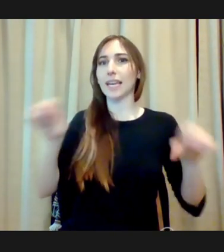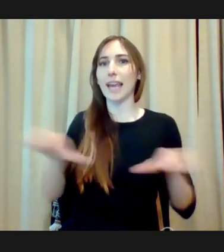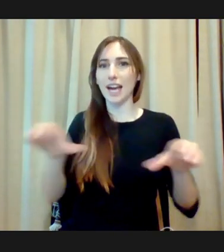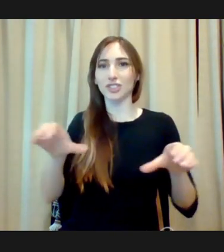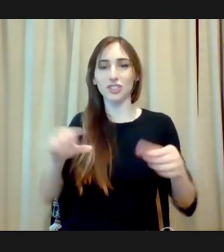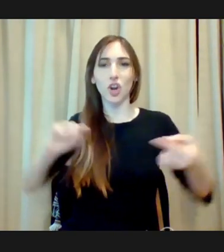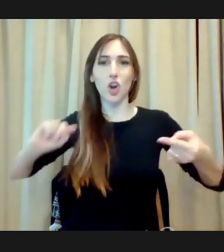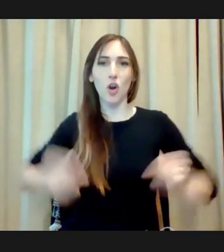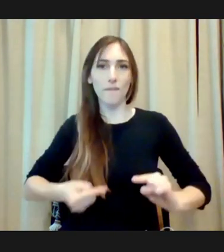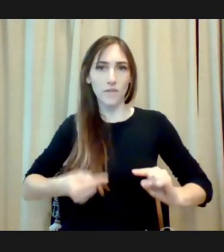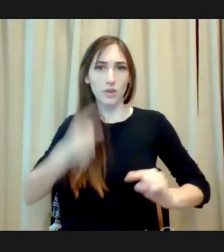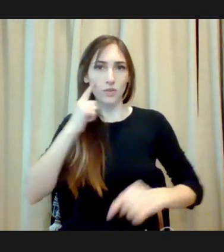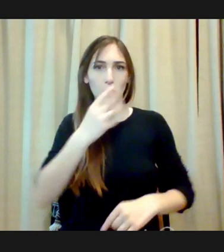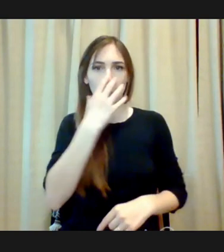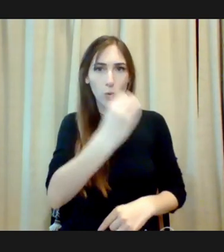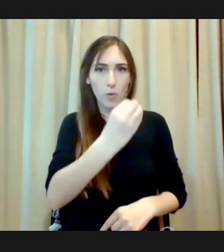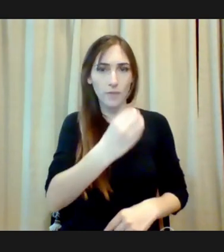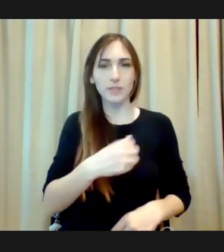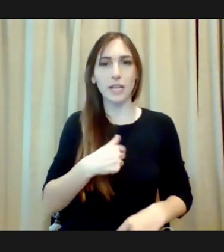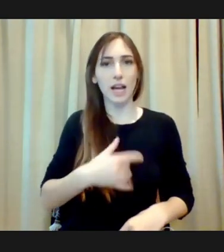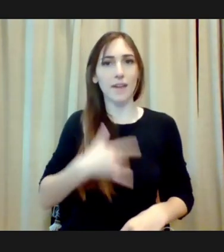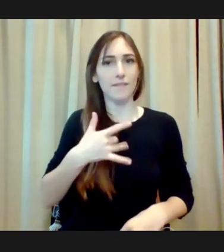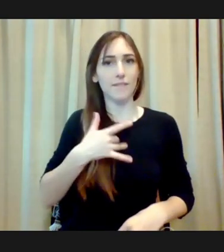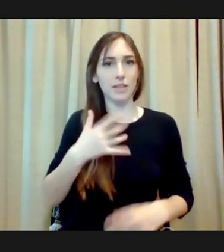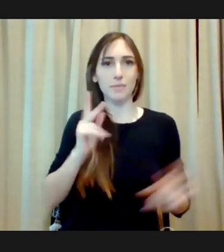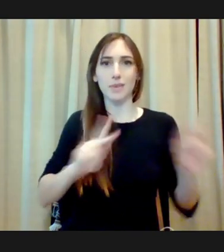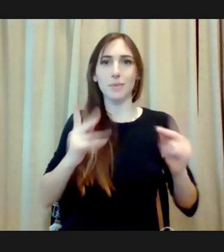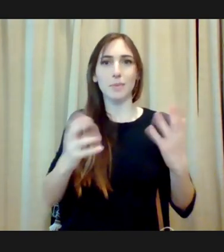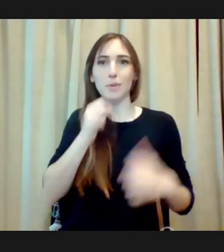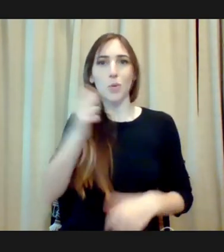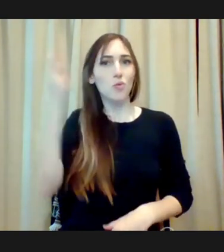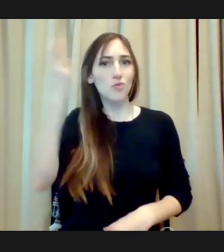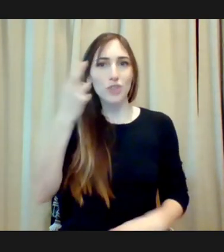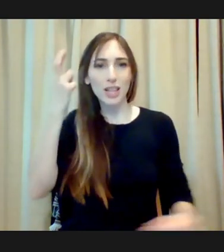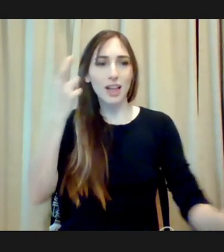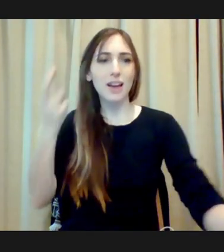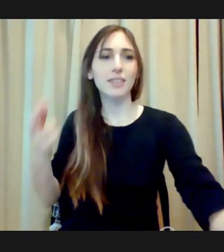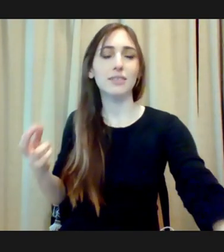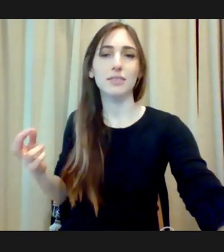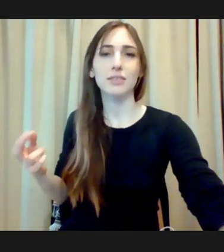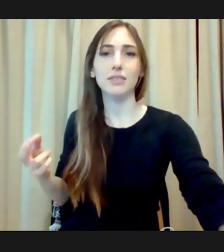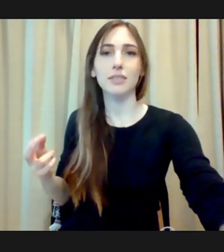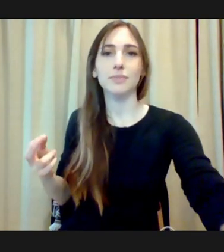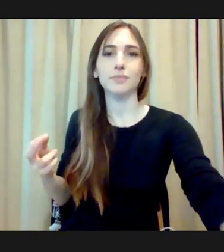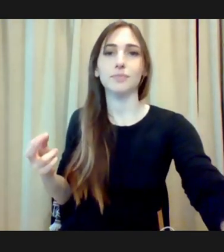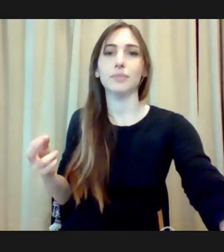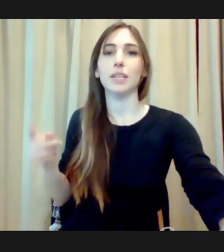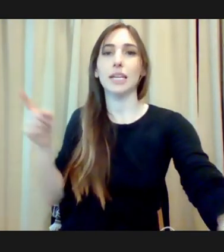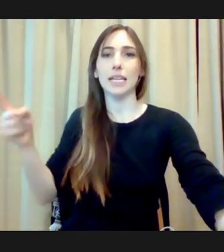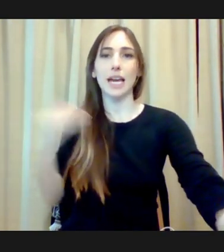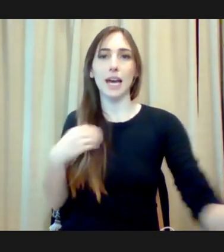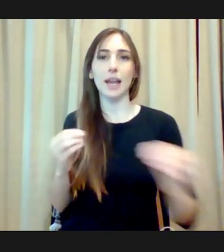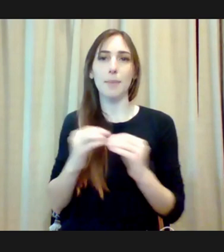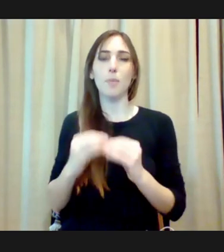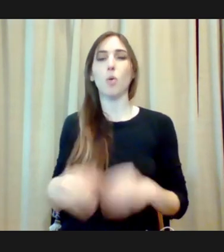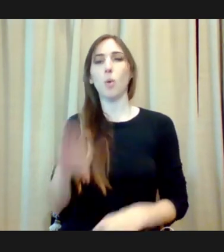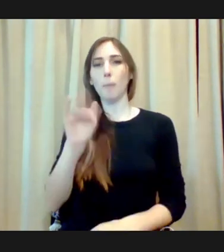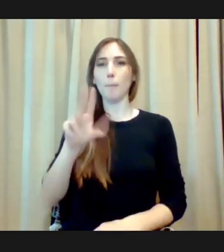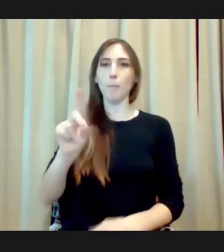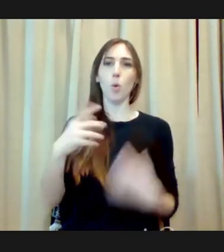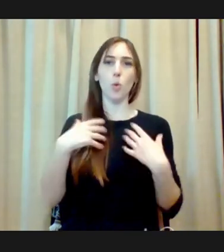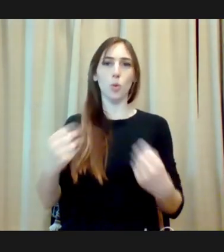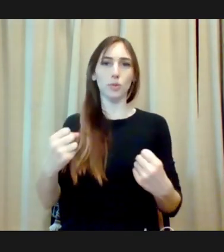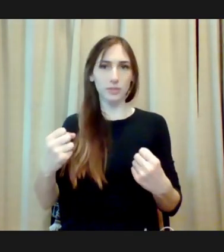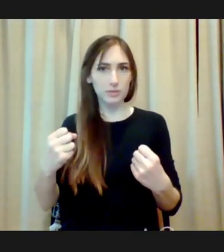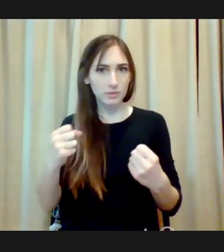wolves. And I think folks may not realize that he took a much bolder step this year. And I talk about that in